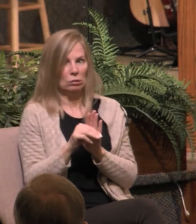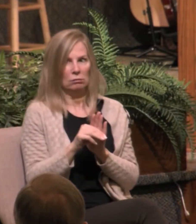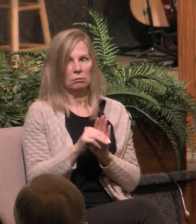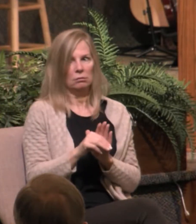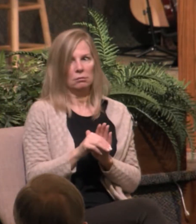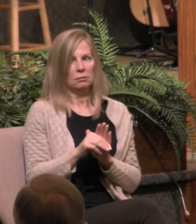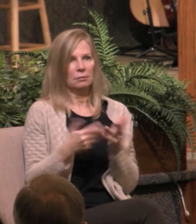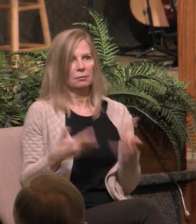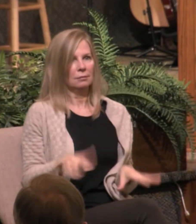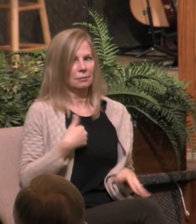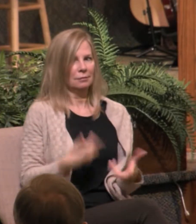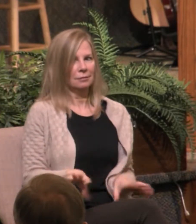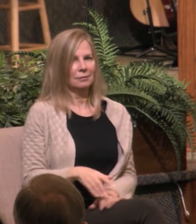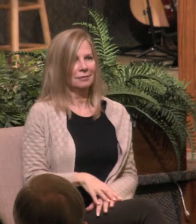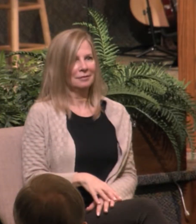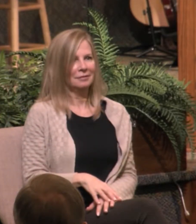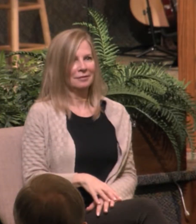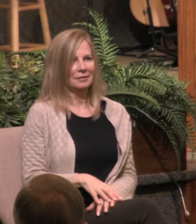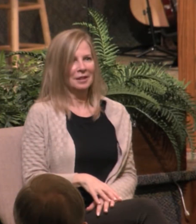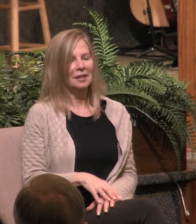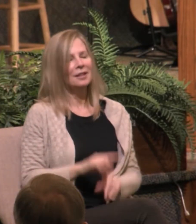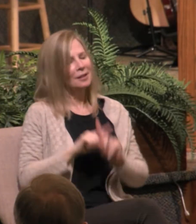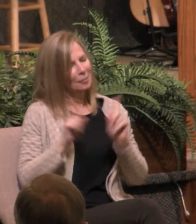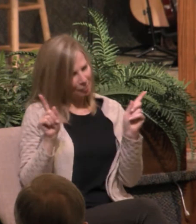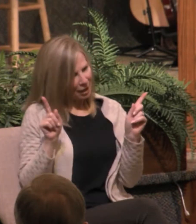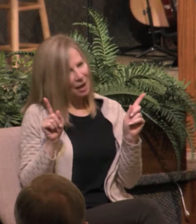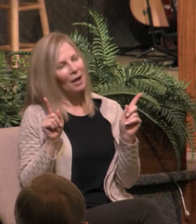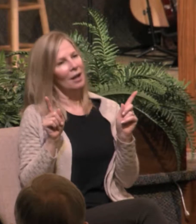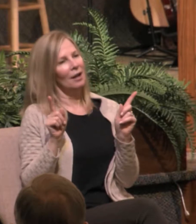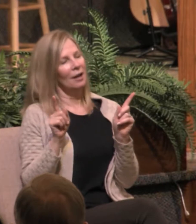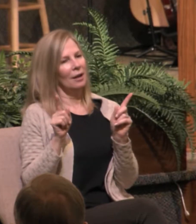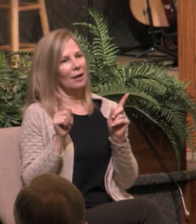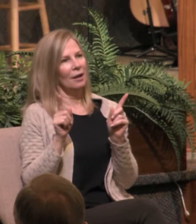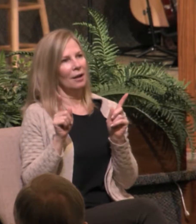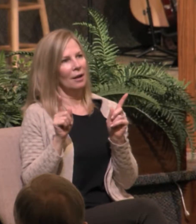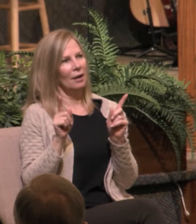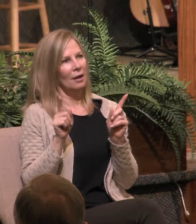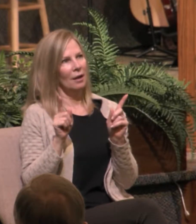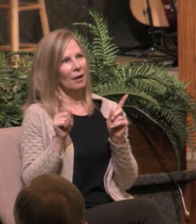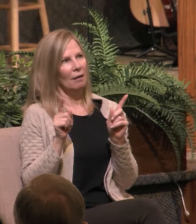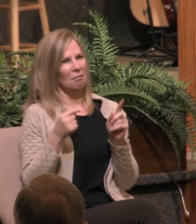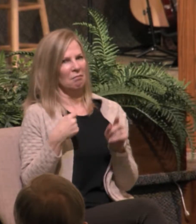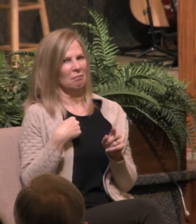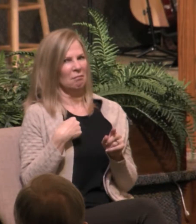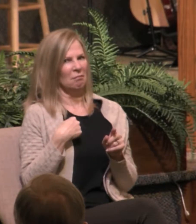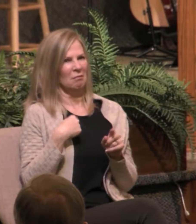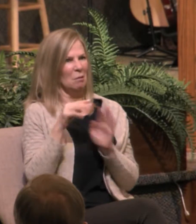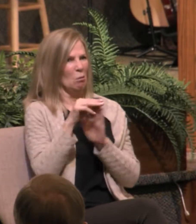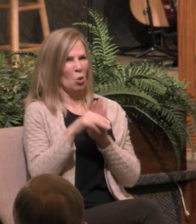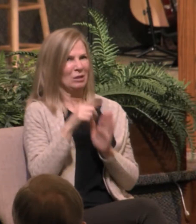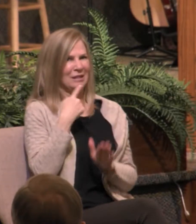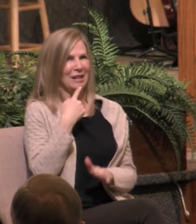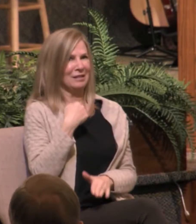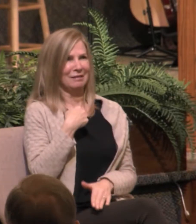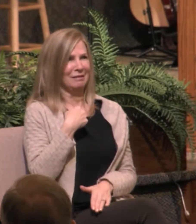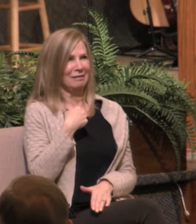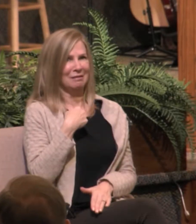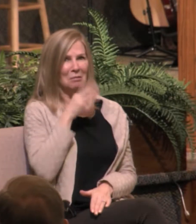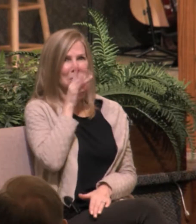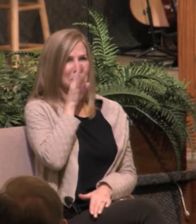go. Well, wait a minute. I'm not eloquent. I can't speak really well.